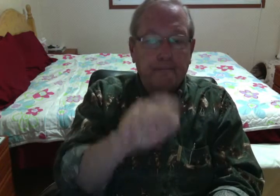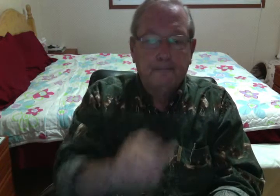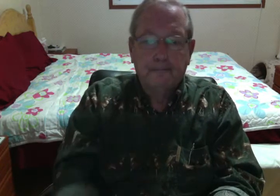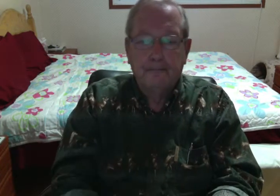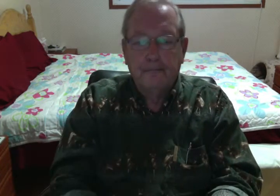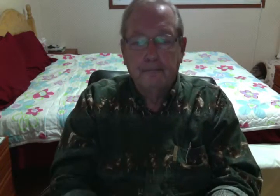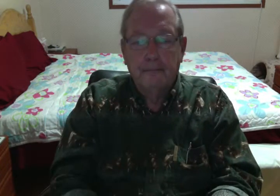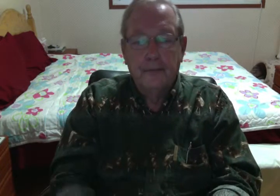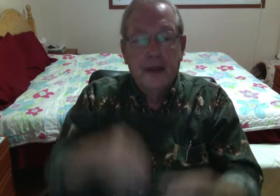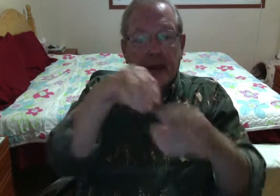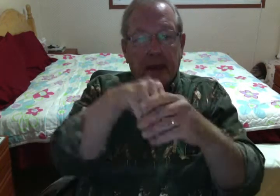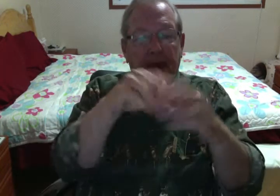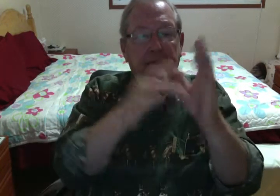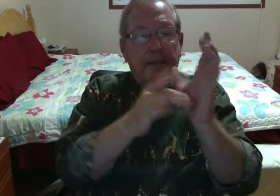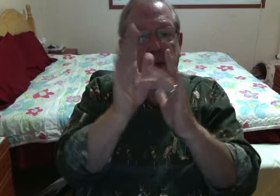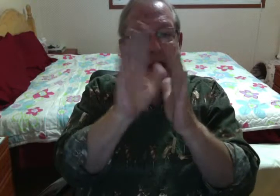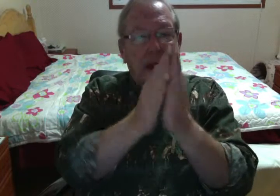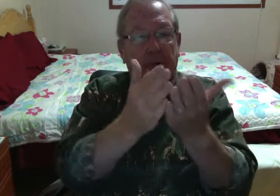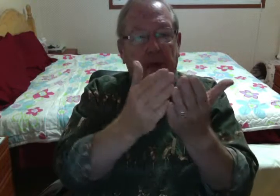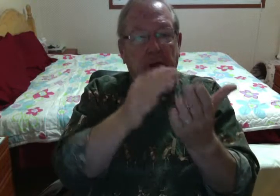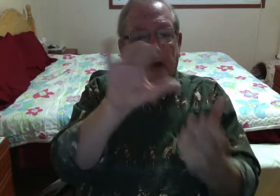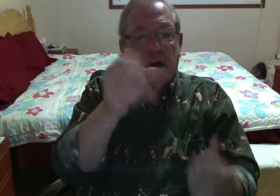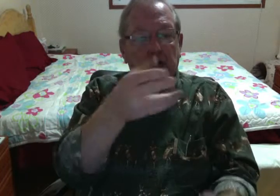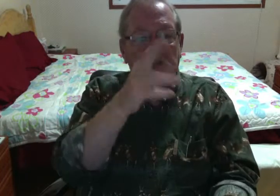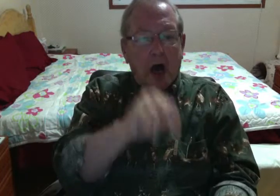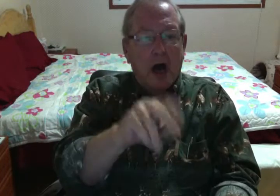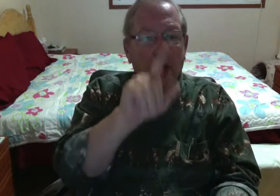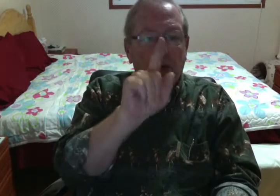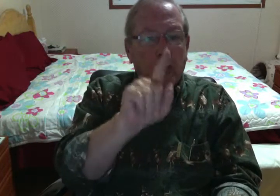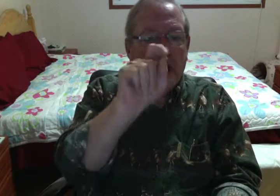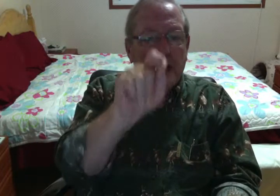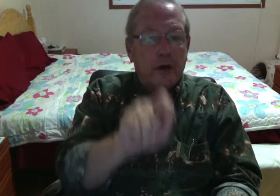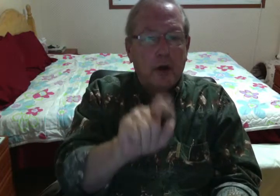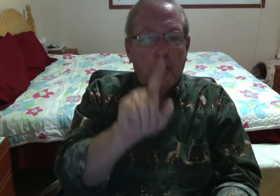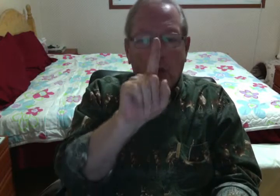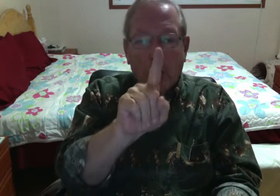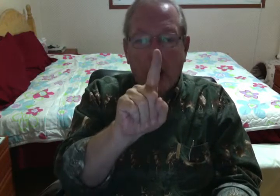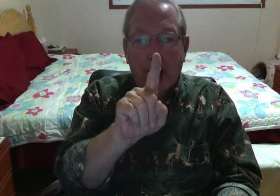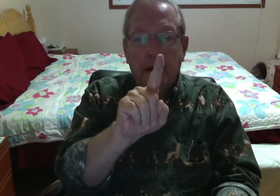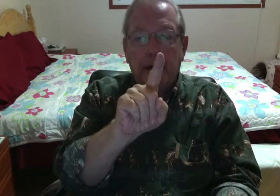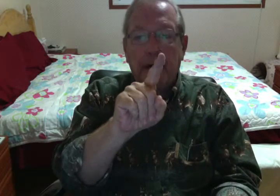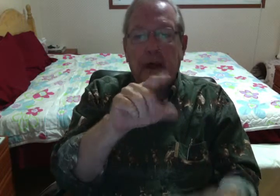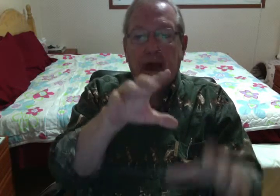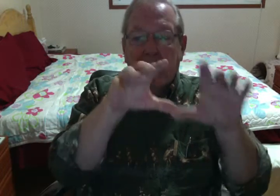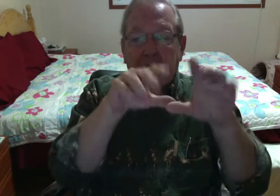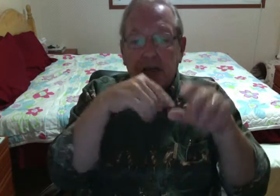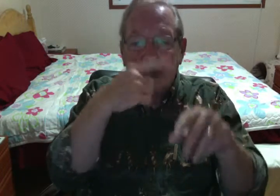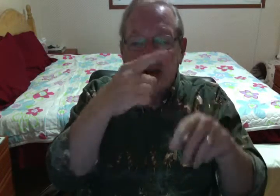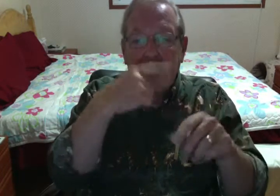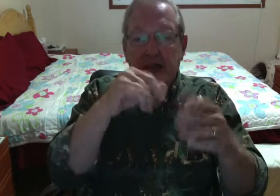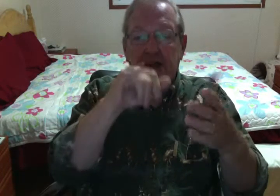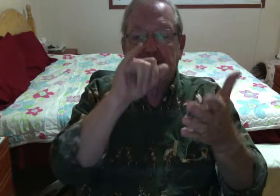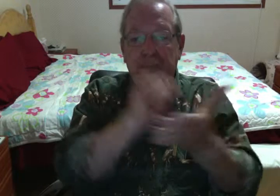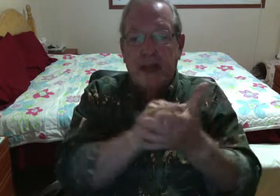In the Bible, John 1, 1 says that